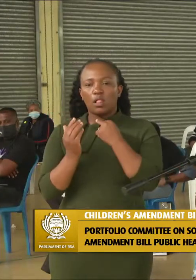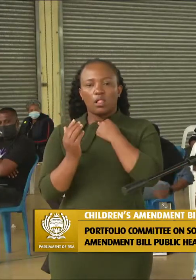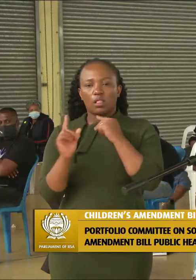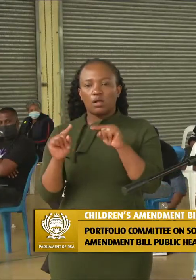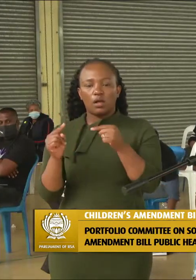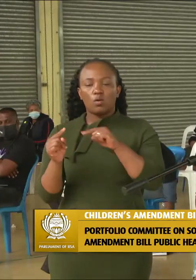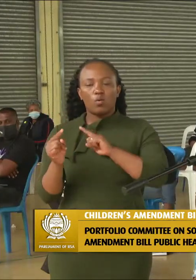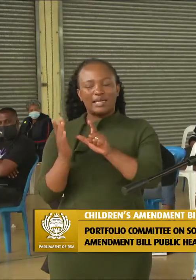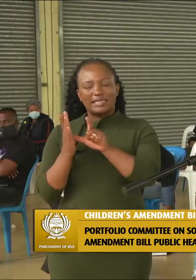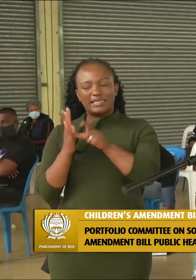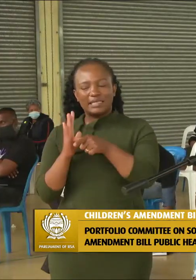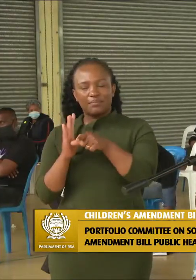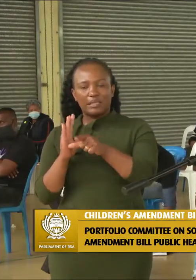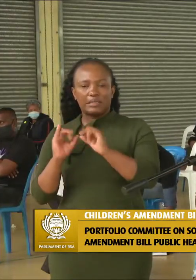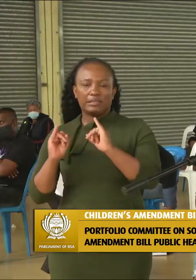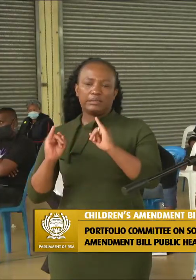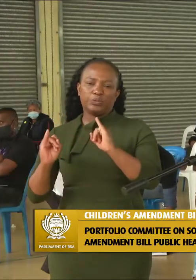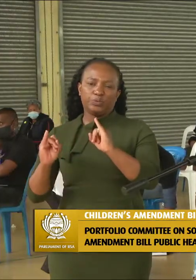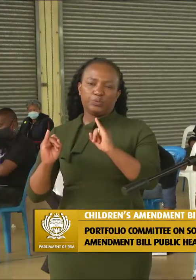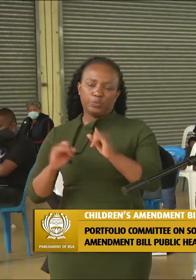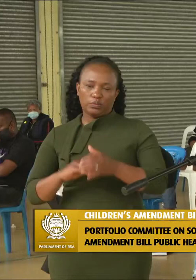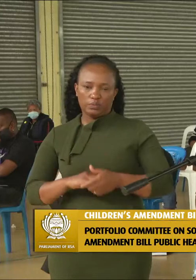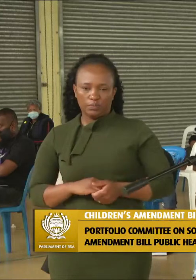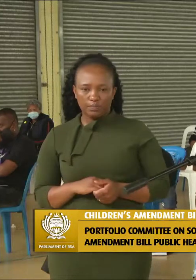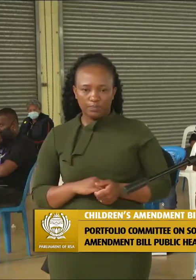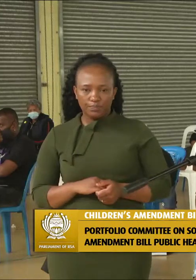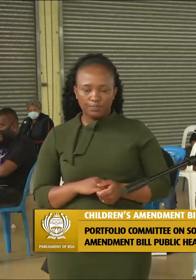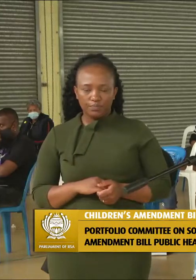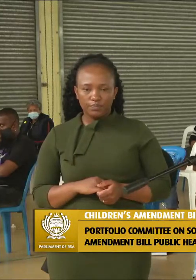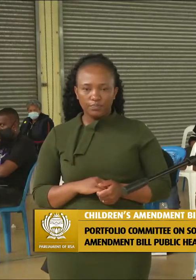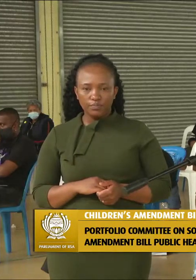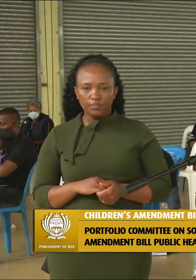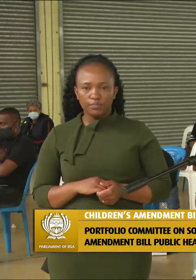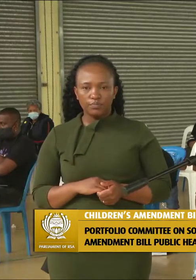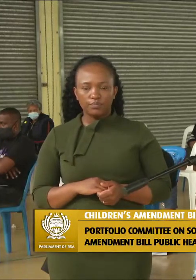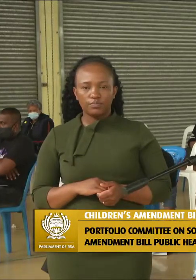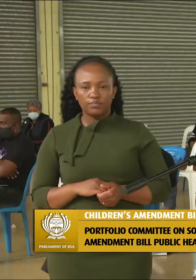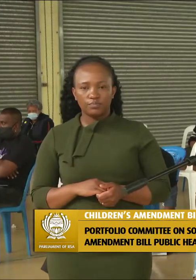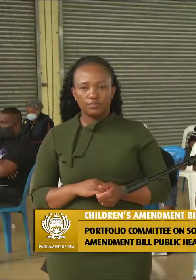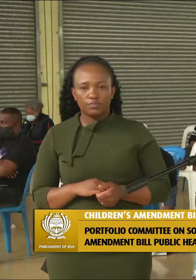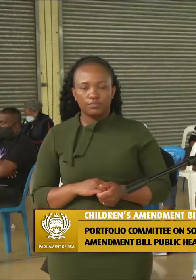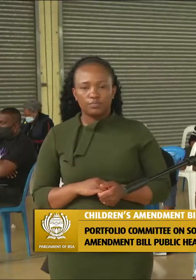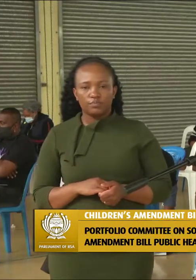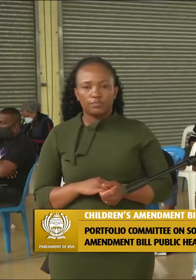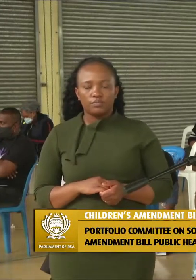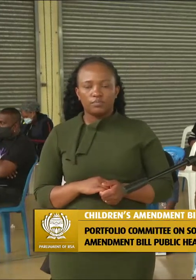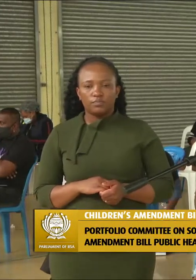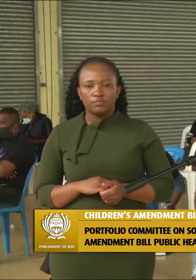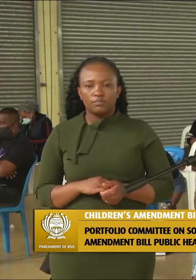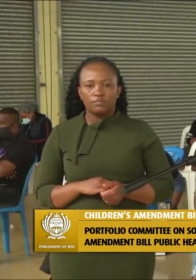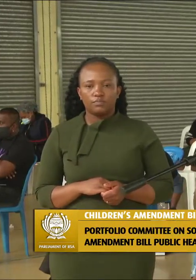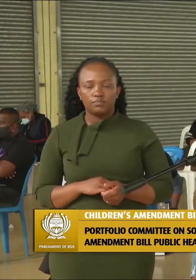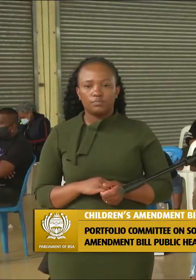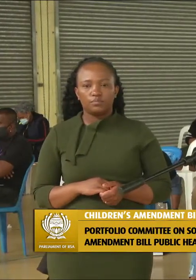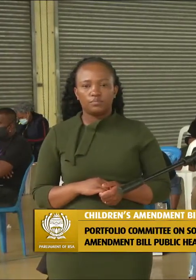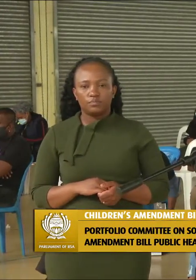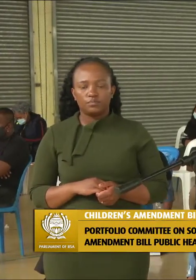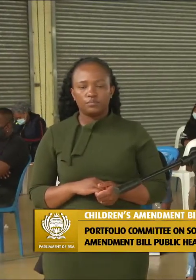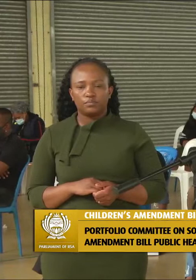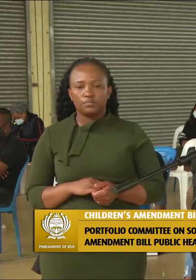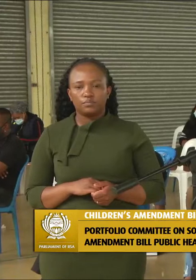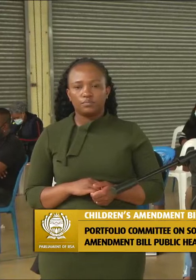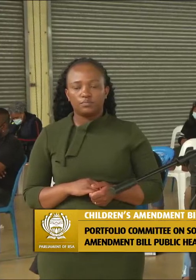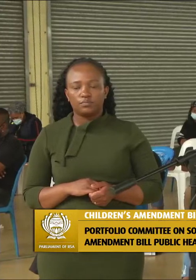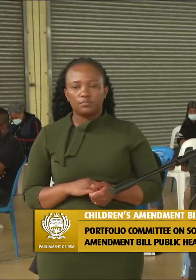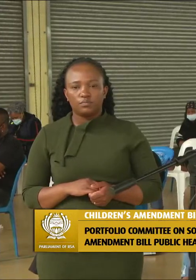nakho. Sometimes you find that the parents actually, they wish to take such kids to their school, but because of